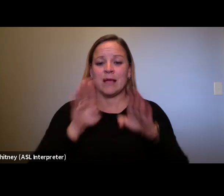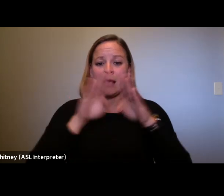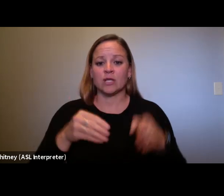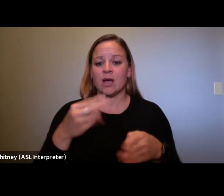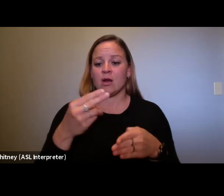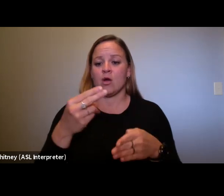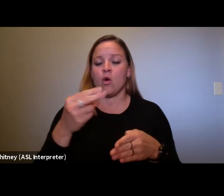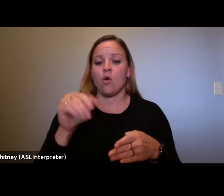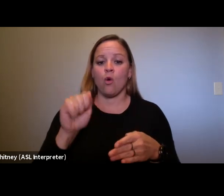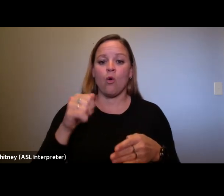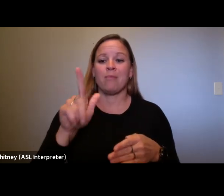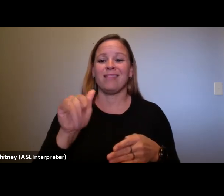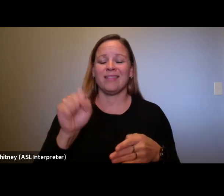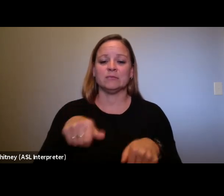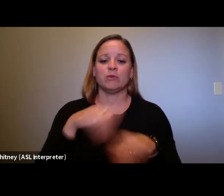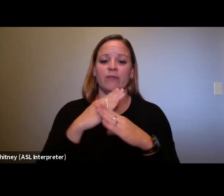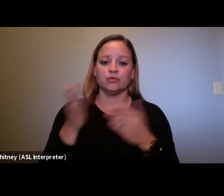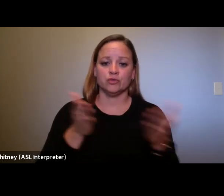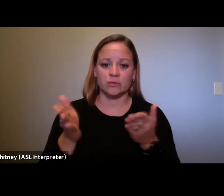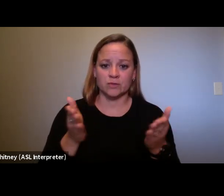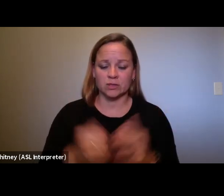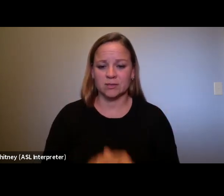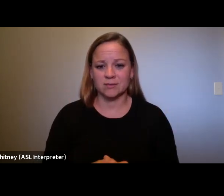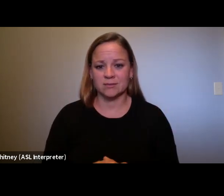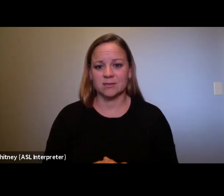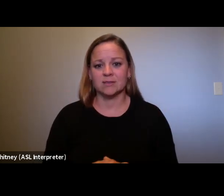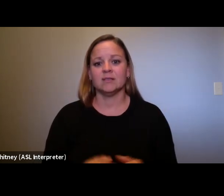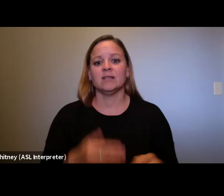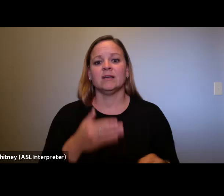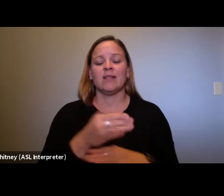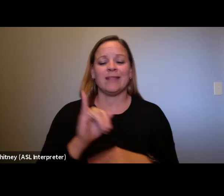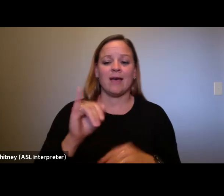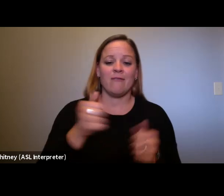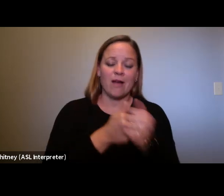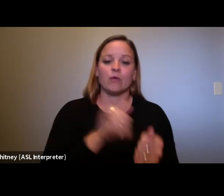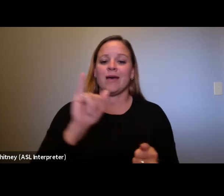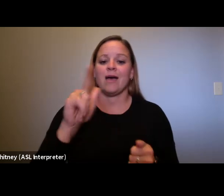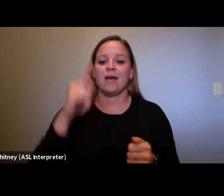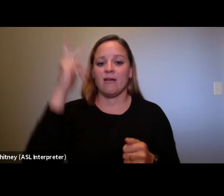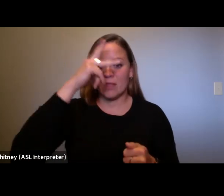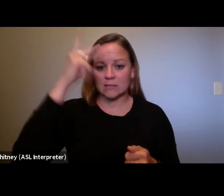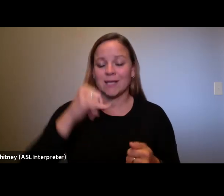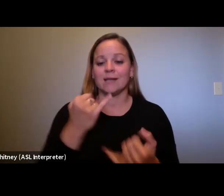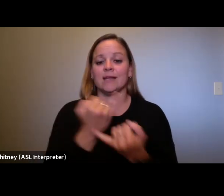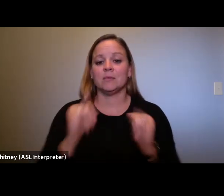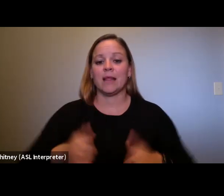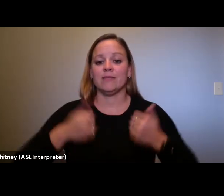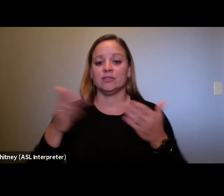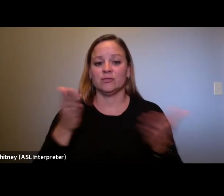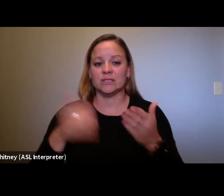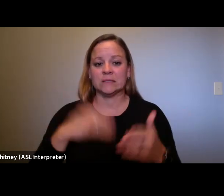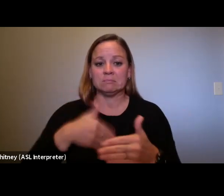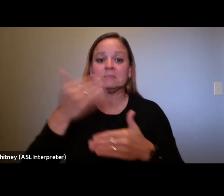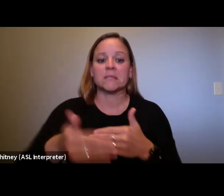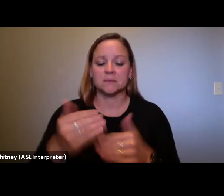prevention services following, the IL philosophy and independent living services. So we can go to the next one.